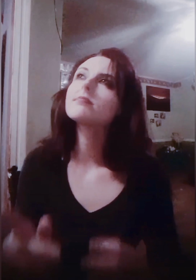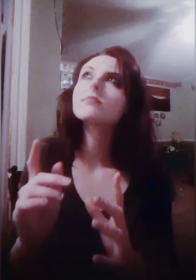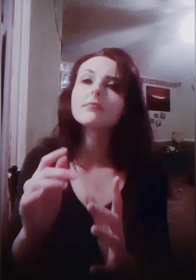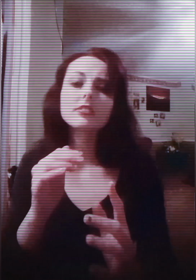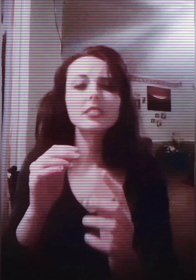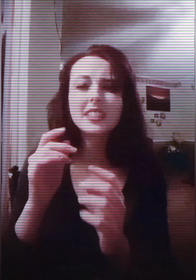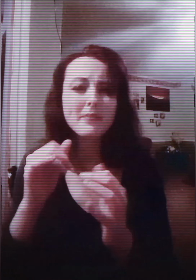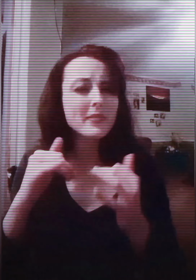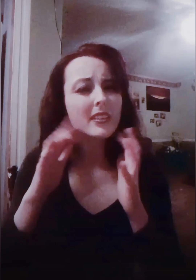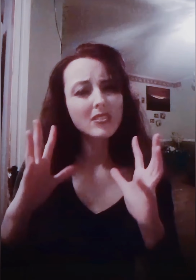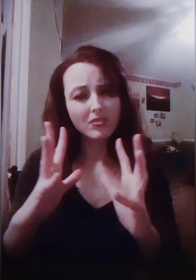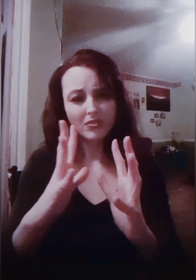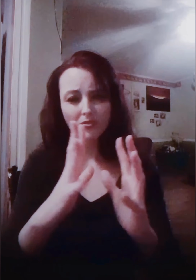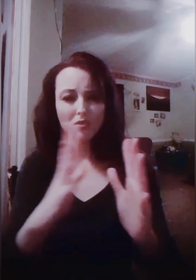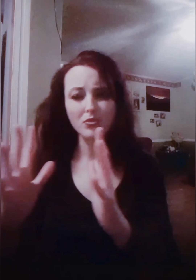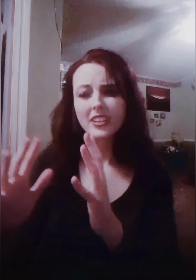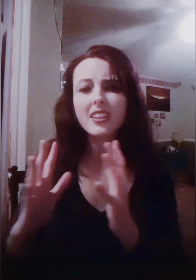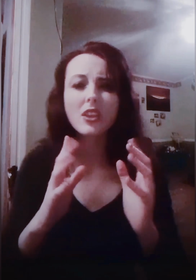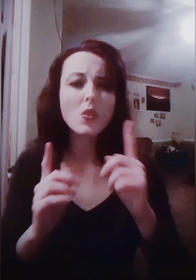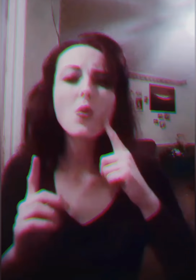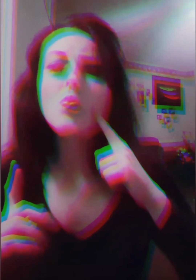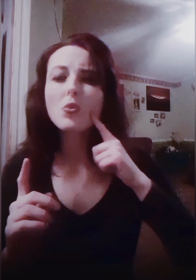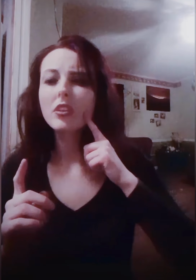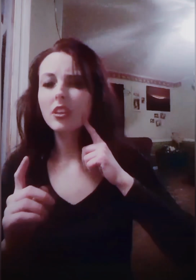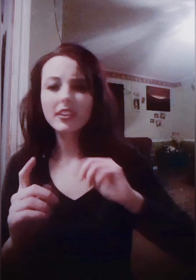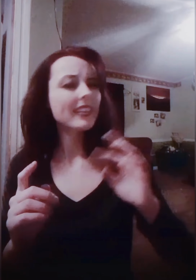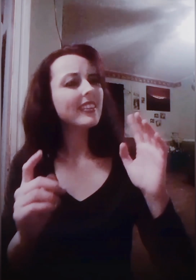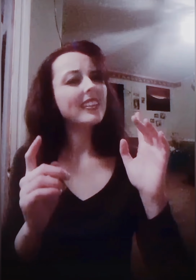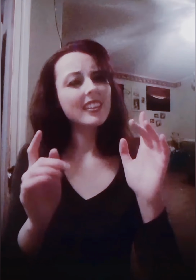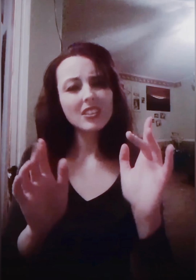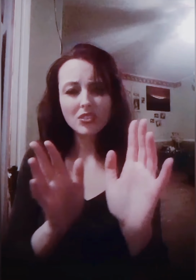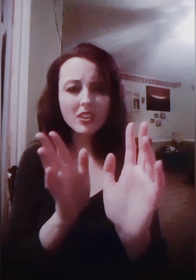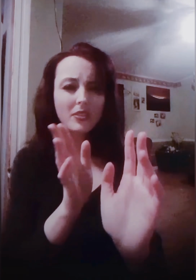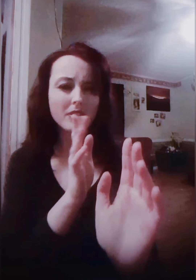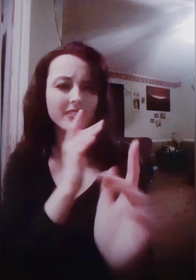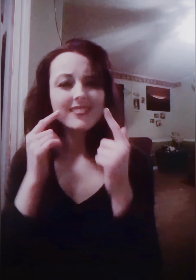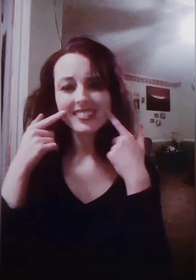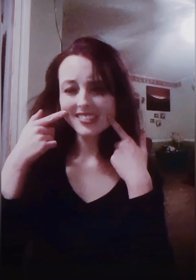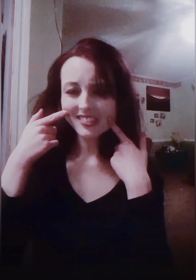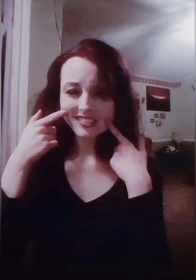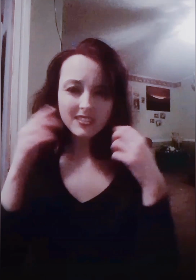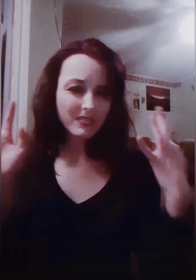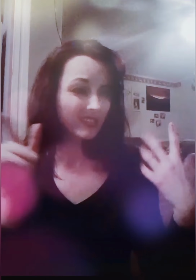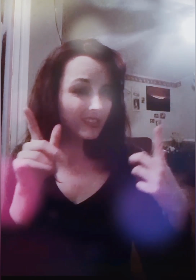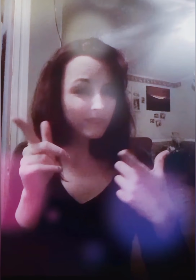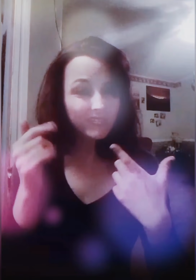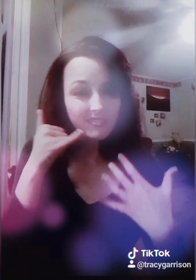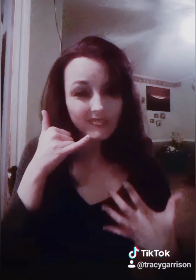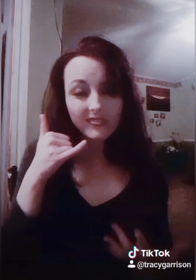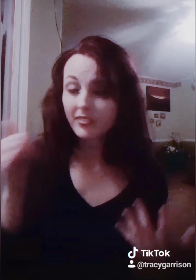to admit, on this road I get lonely. You make me smile every time that you call me. You let me